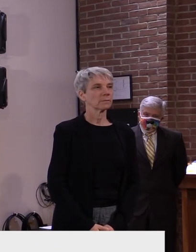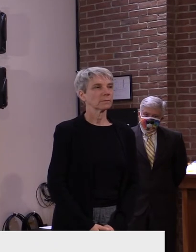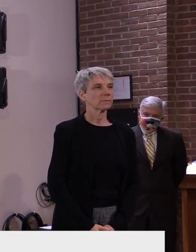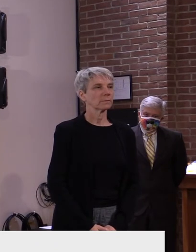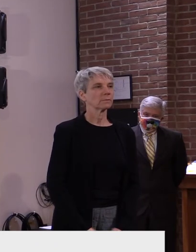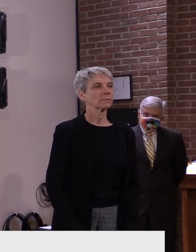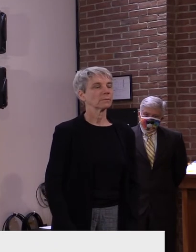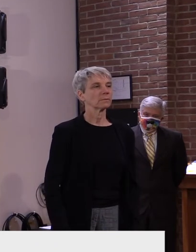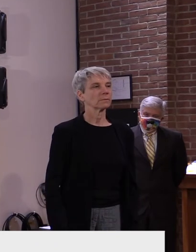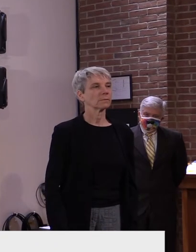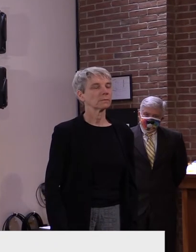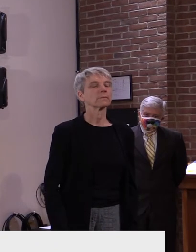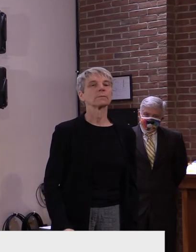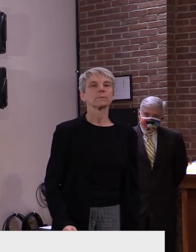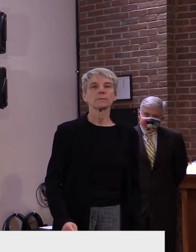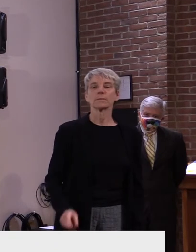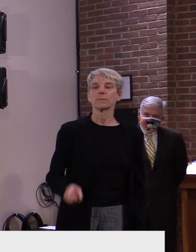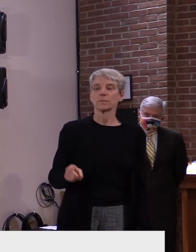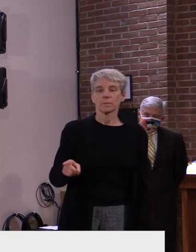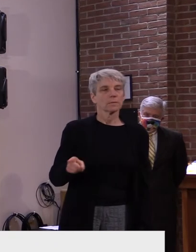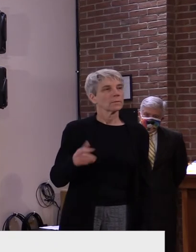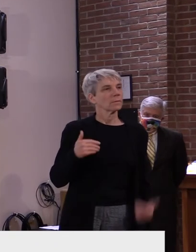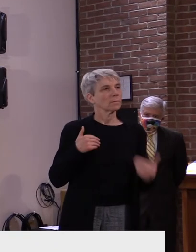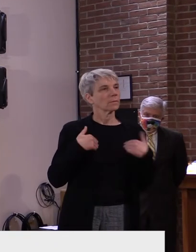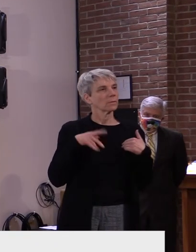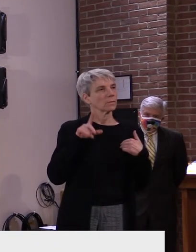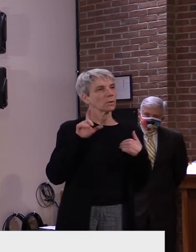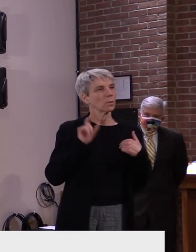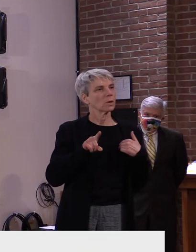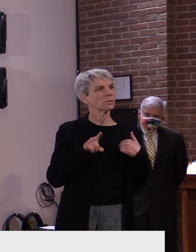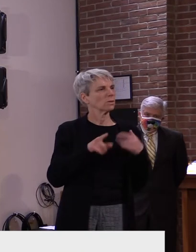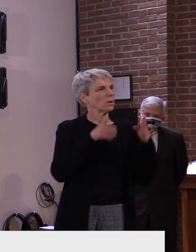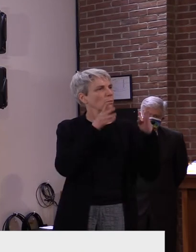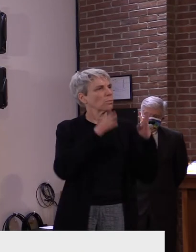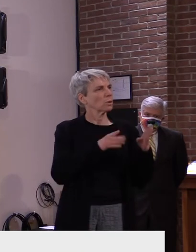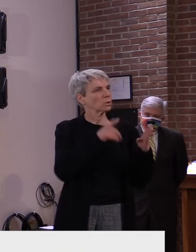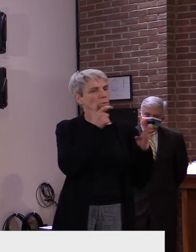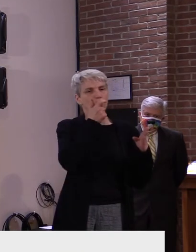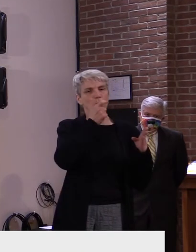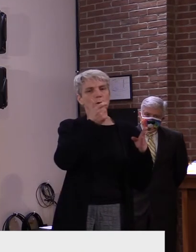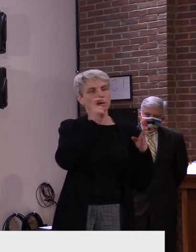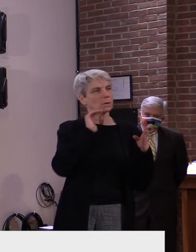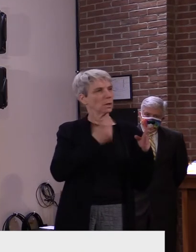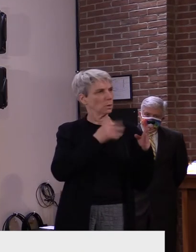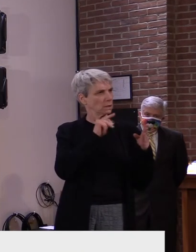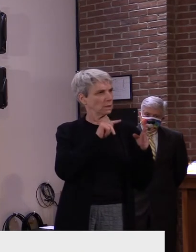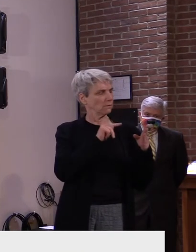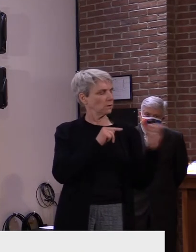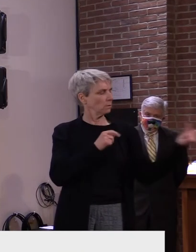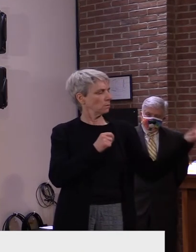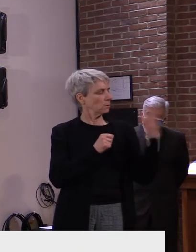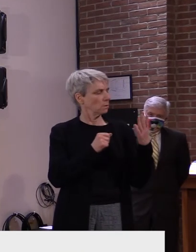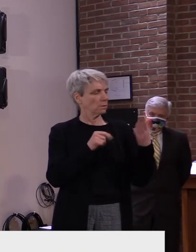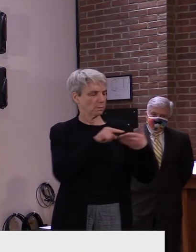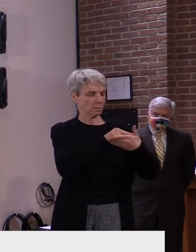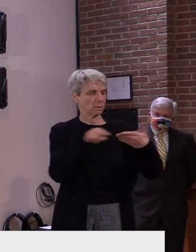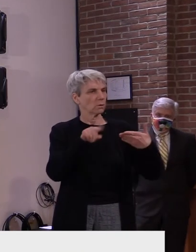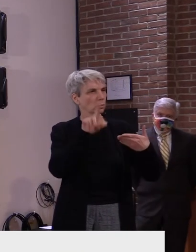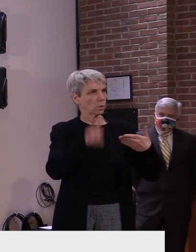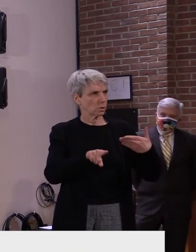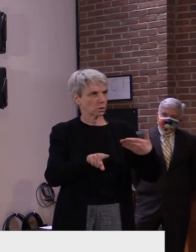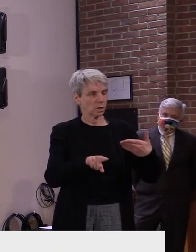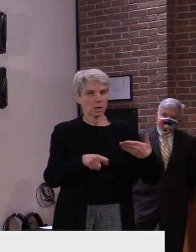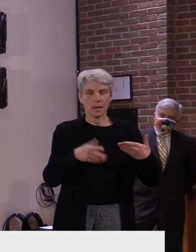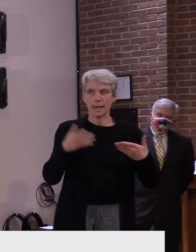um this is a question that came in from one of our viewers uh and i'm not sure how your announcement today may impact this